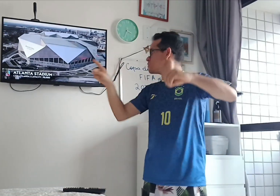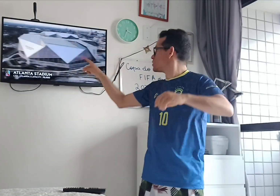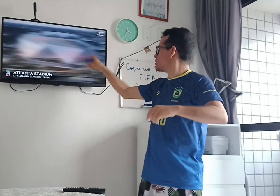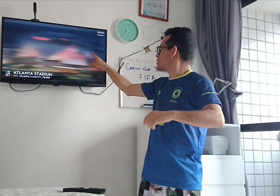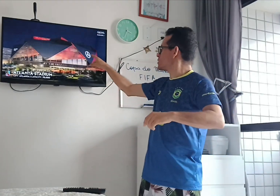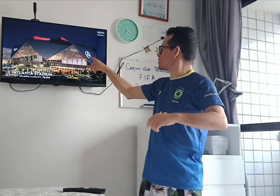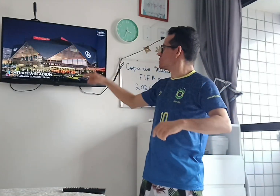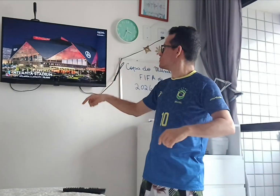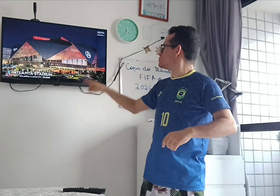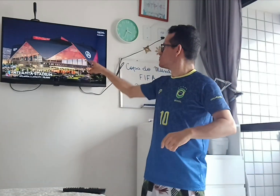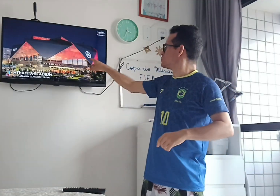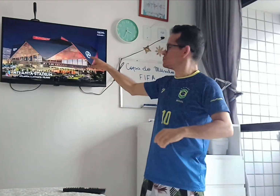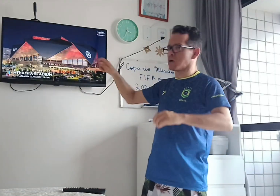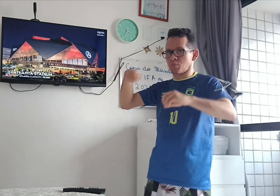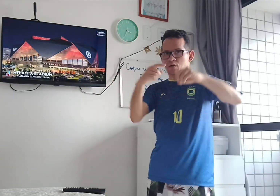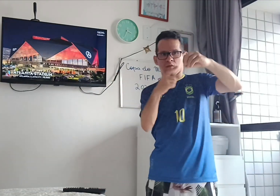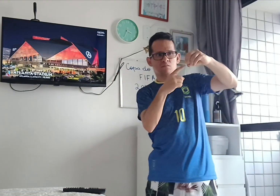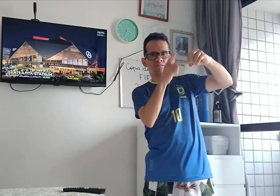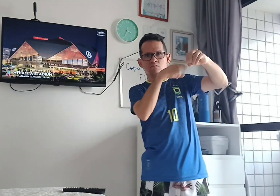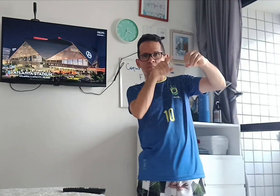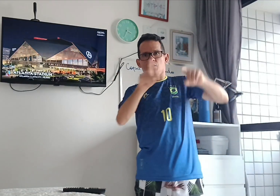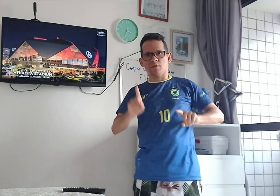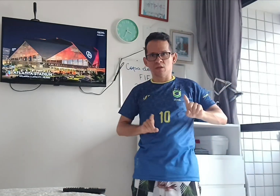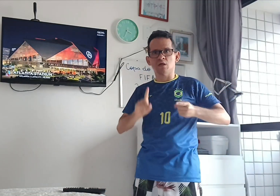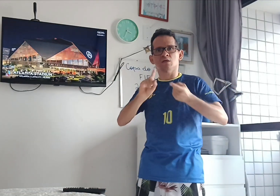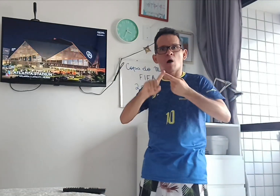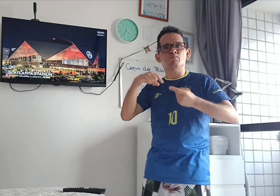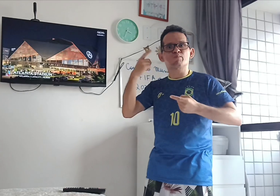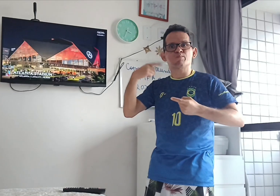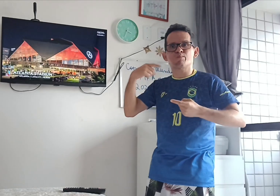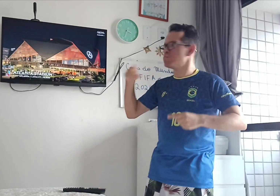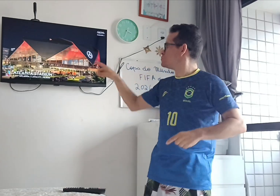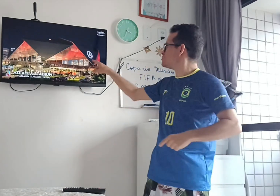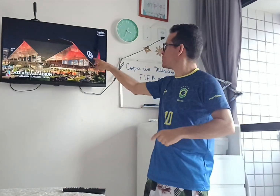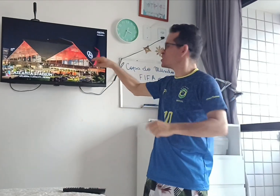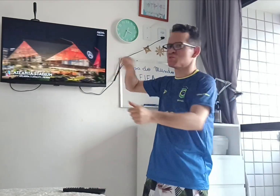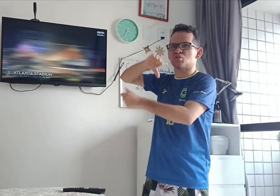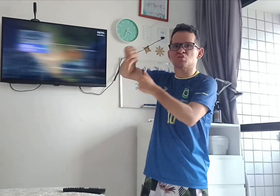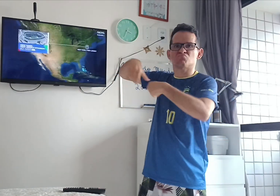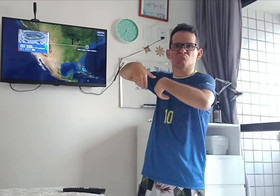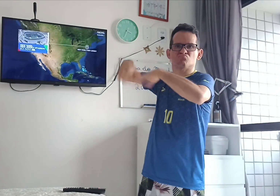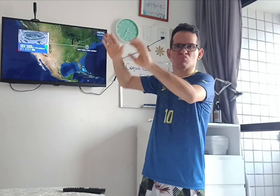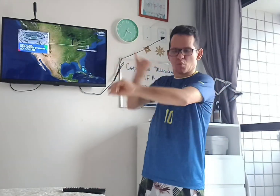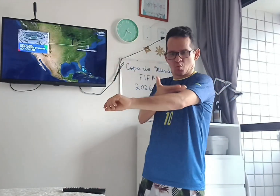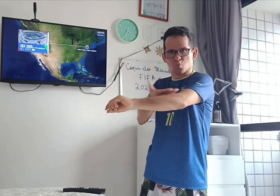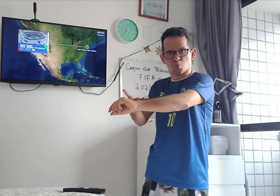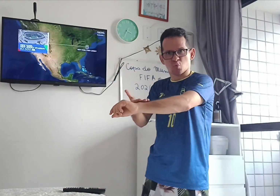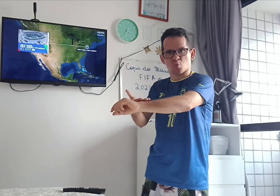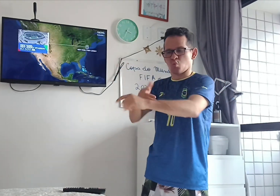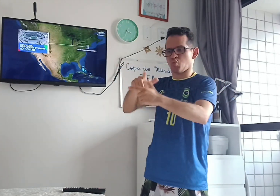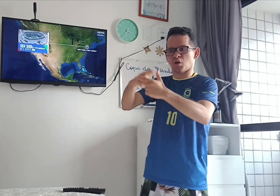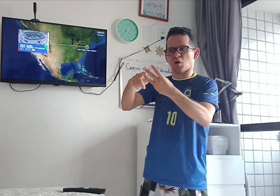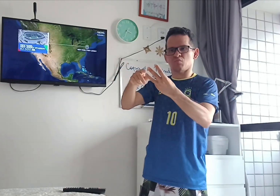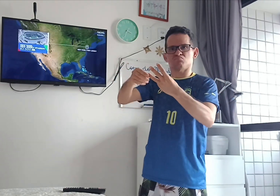here include the reigning European champions Spain and Uzbekistan. New York, New Jersey Stadium,